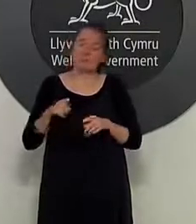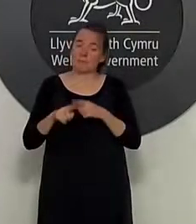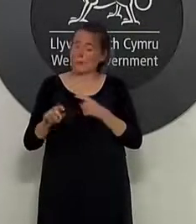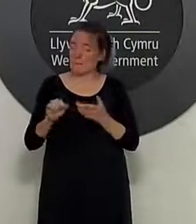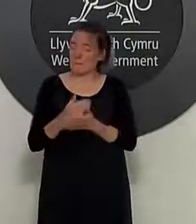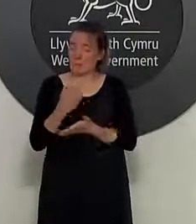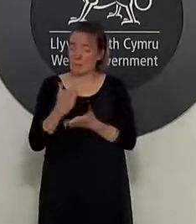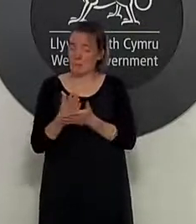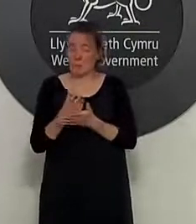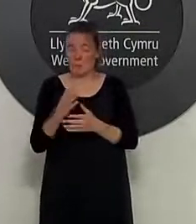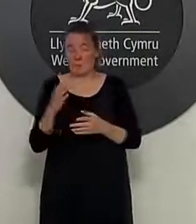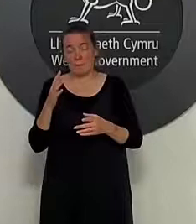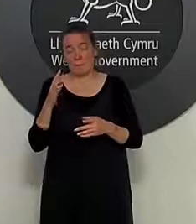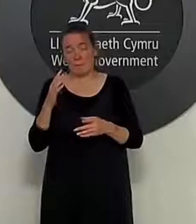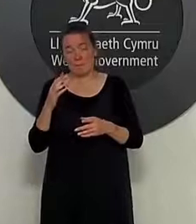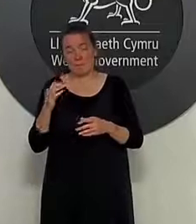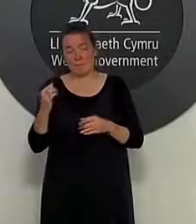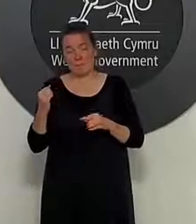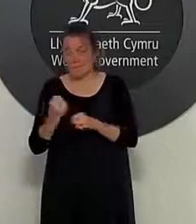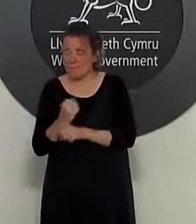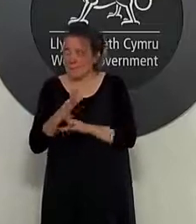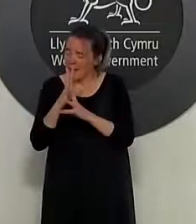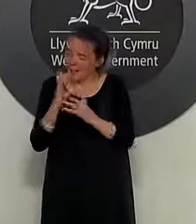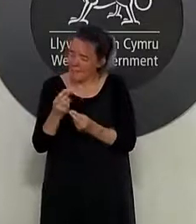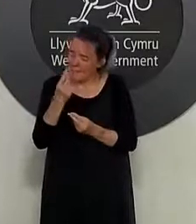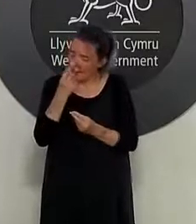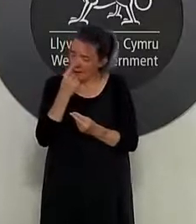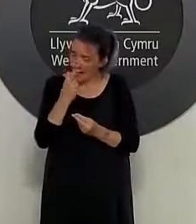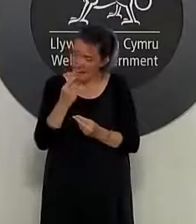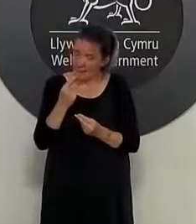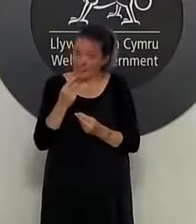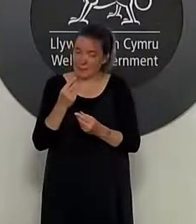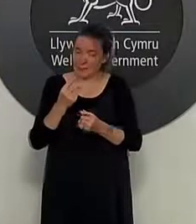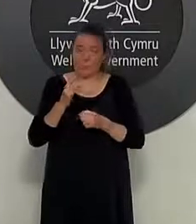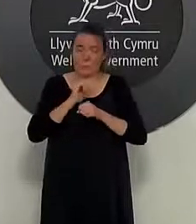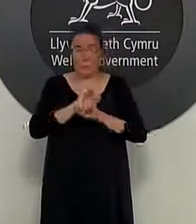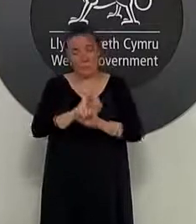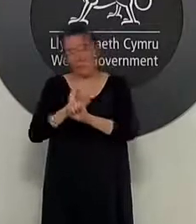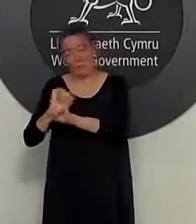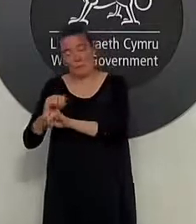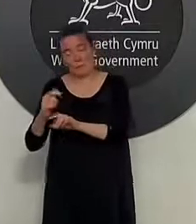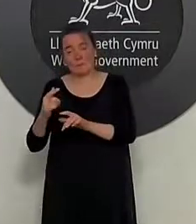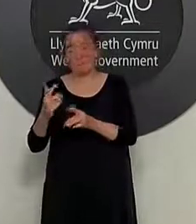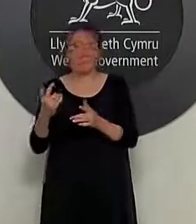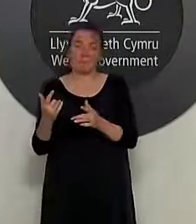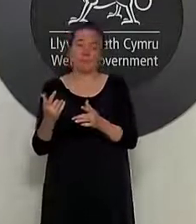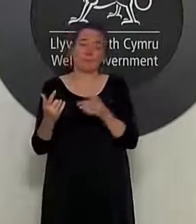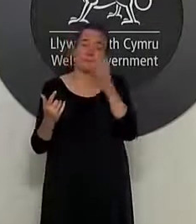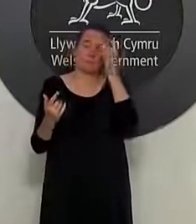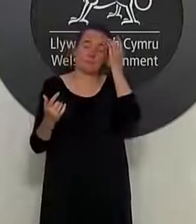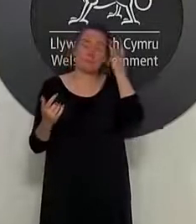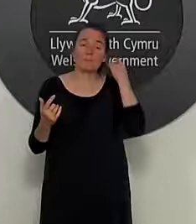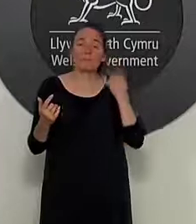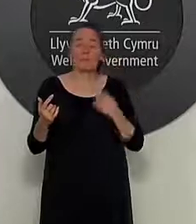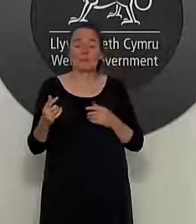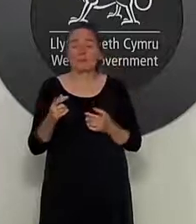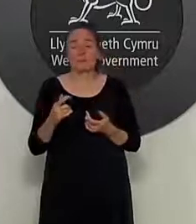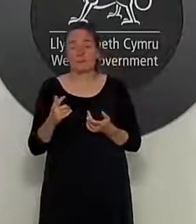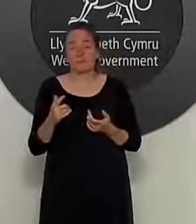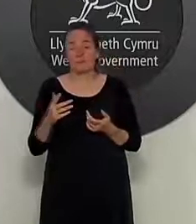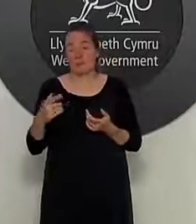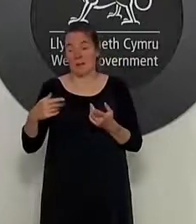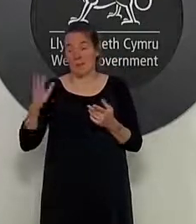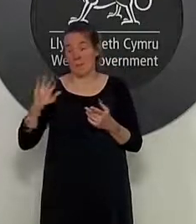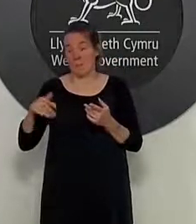can to deal with that incoming tide and to respond to it with all the things that the health service has learnt over